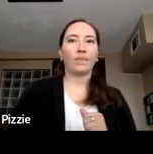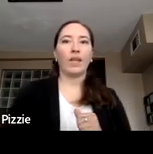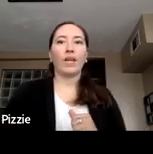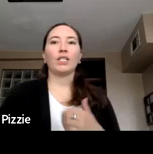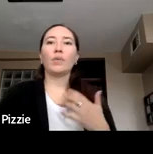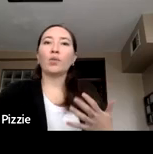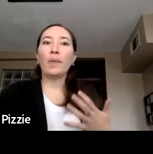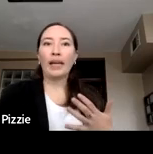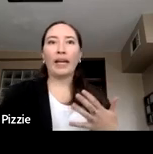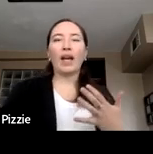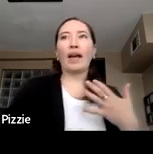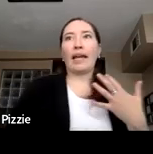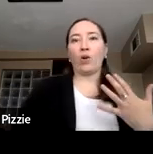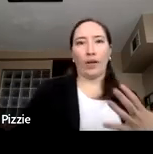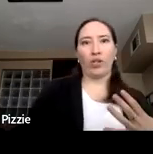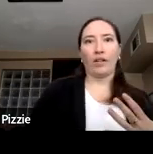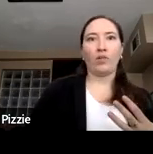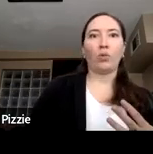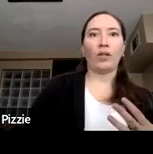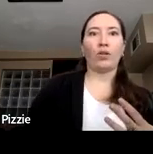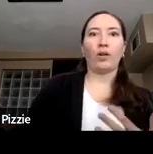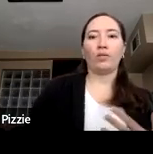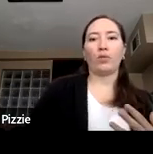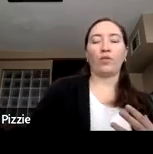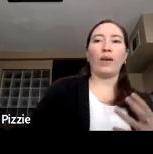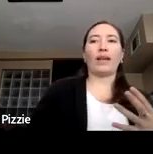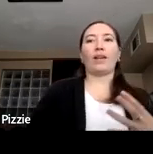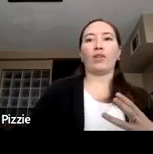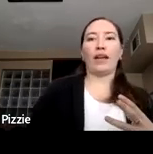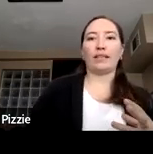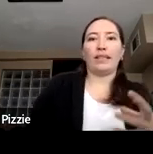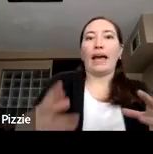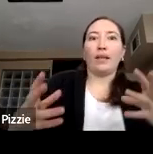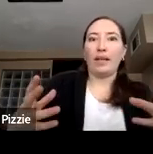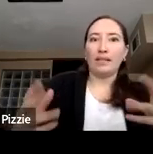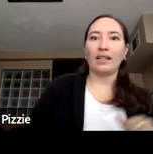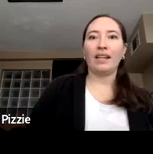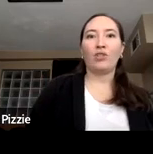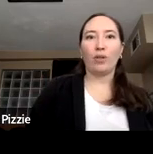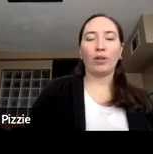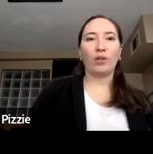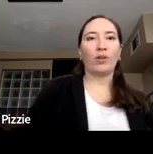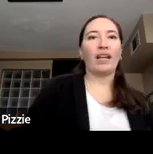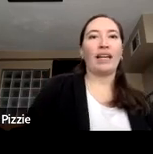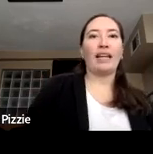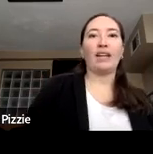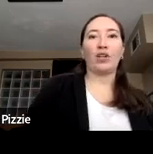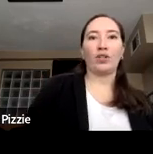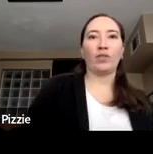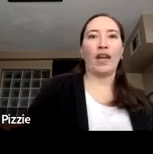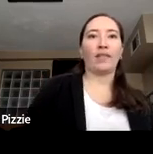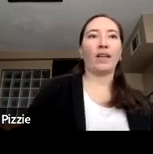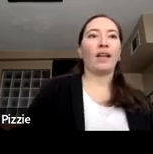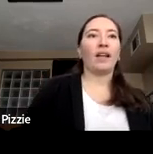Okay, so when you're picking a question or when you're sort of picking your next element to include in